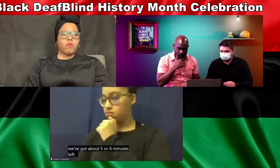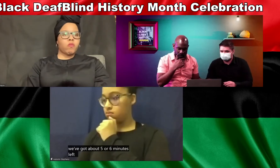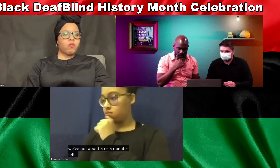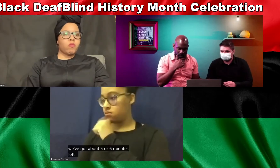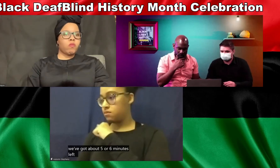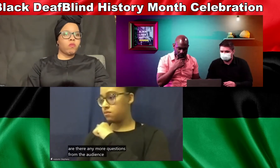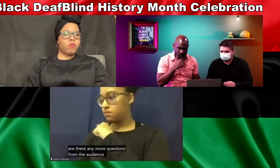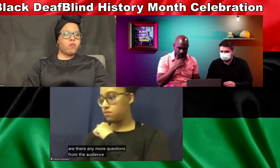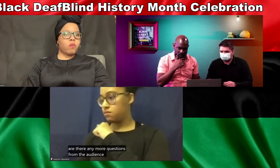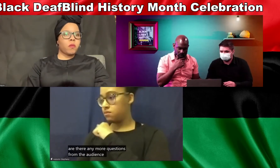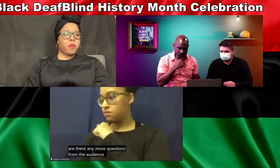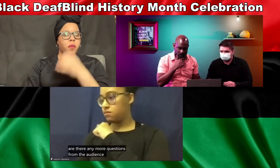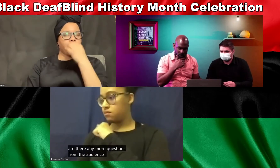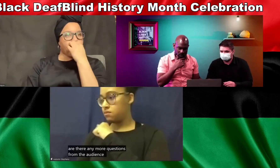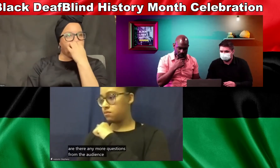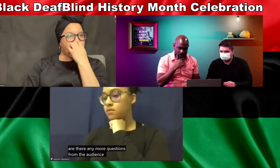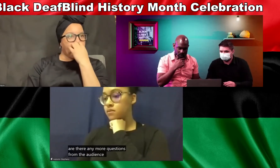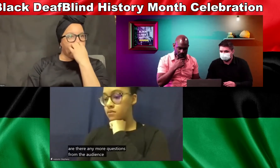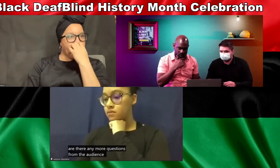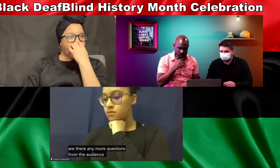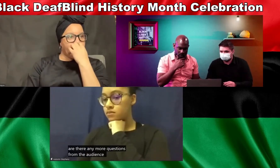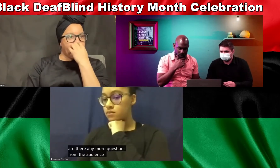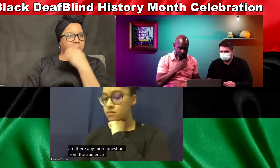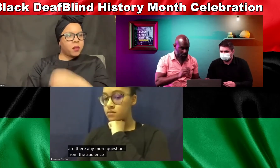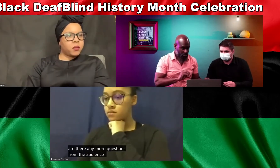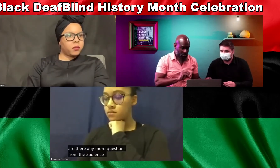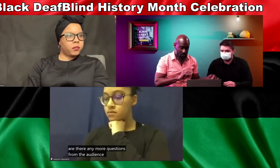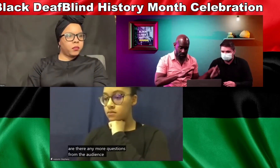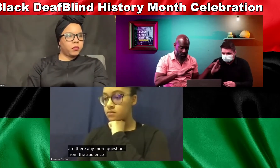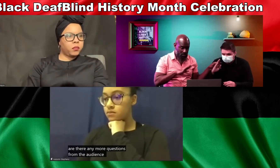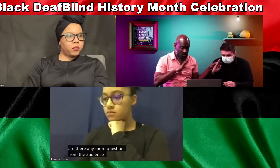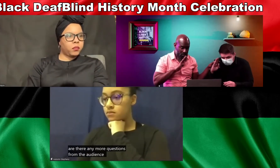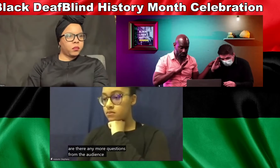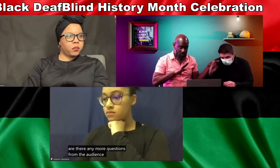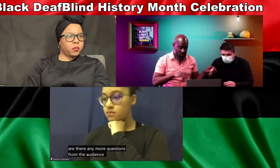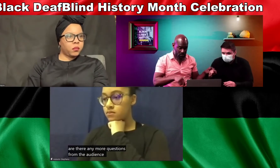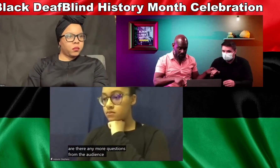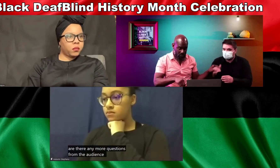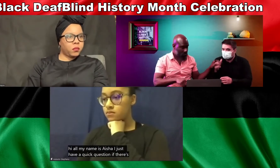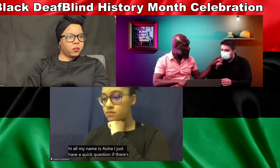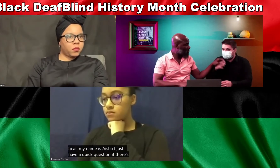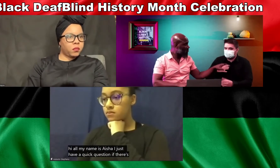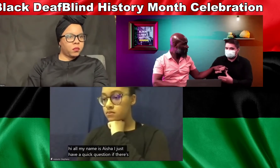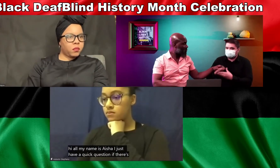Hi all, my name is Aisha. I just have a quick question if there's time.